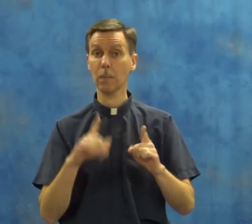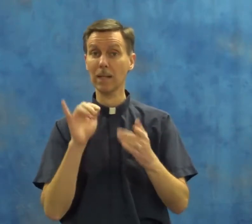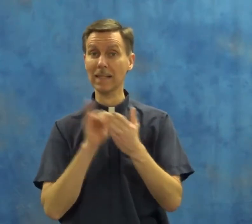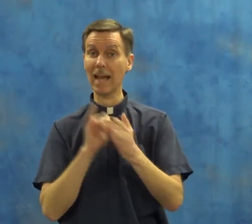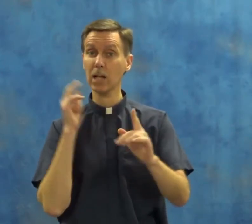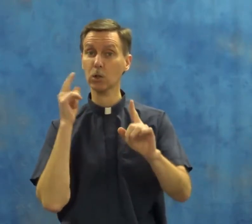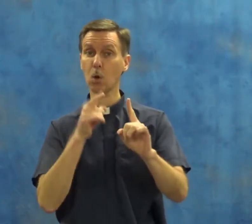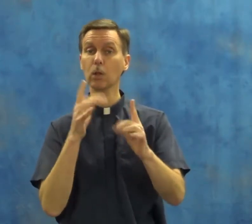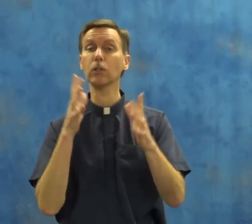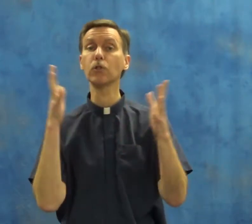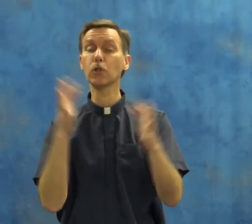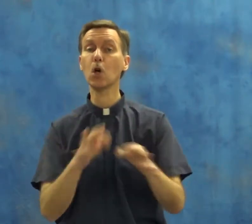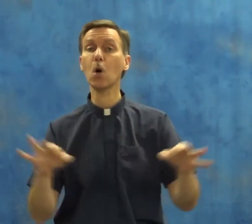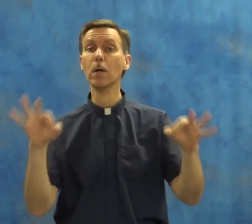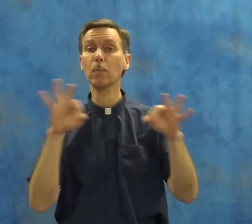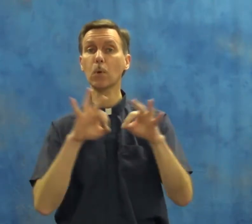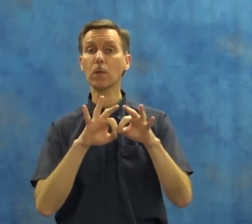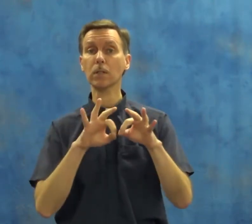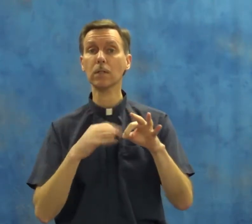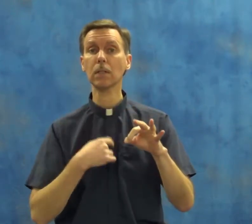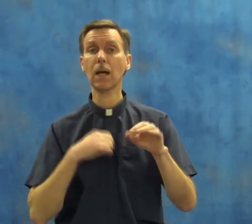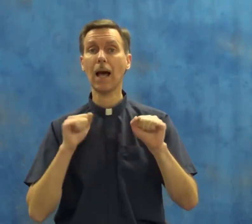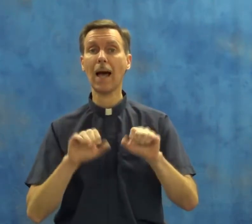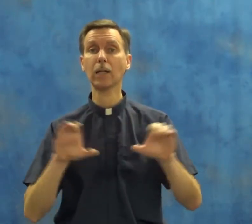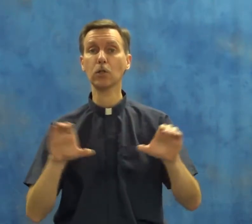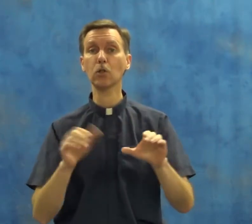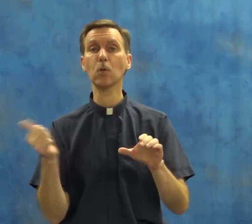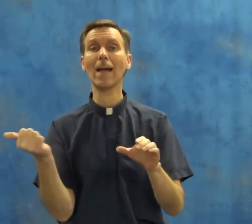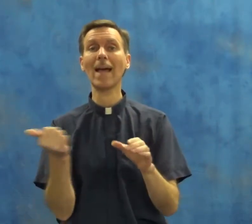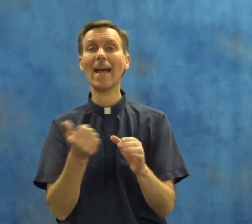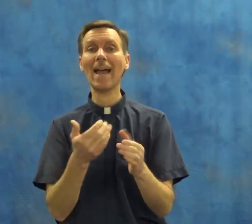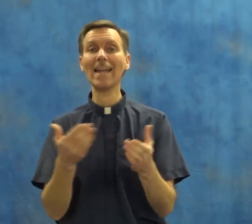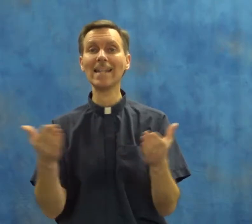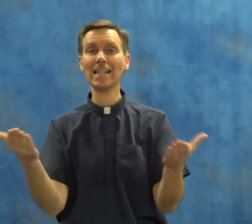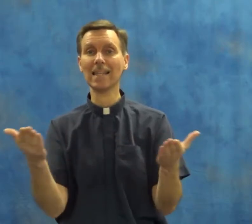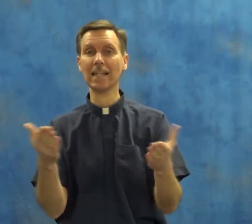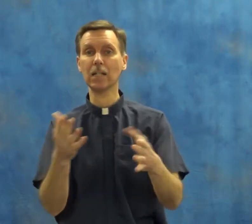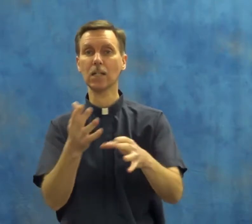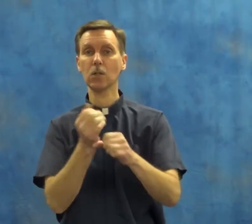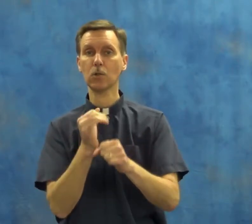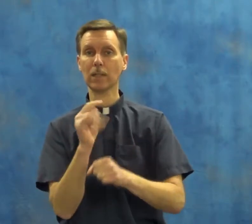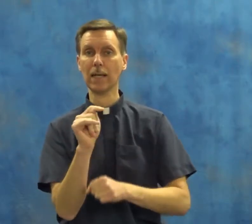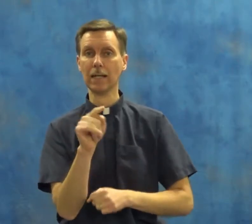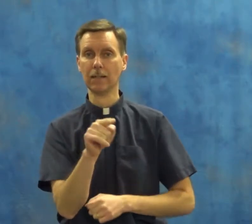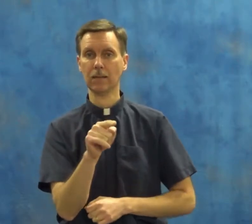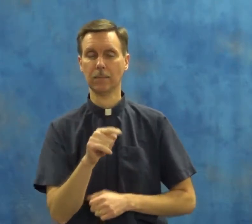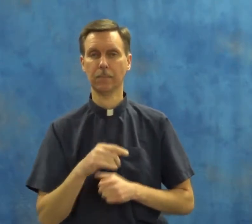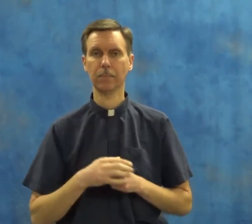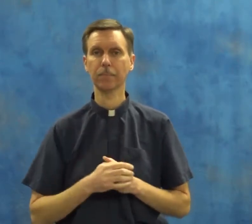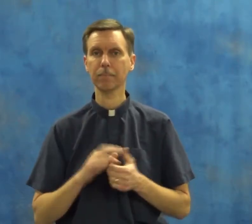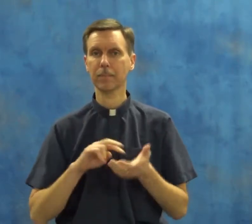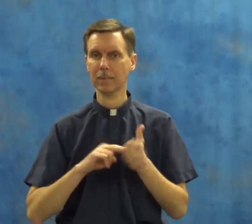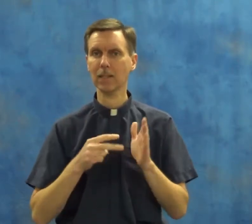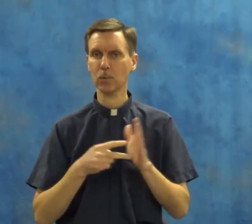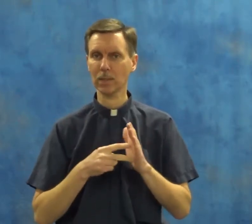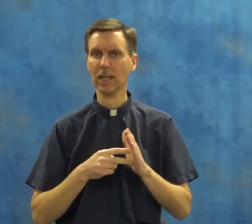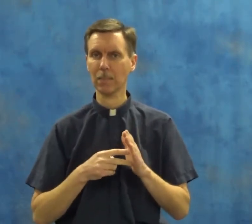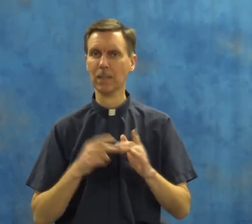but that goal is so important, I can do anything to get it. That's what that means.